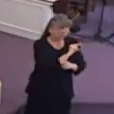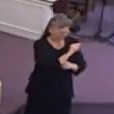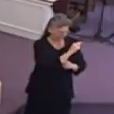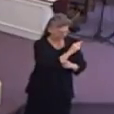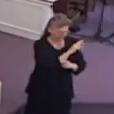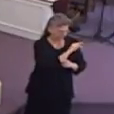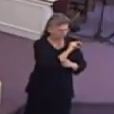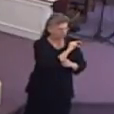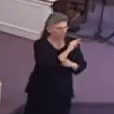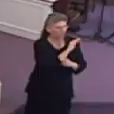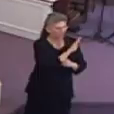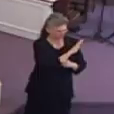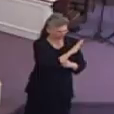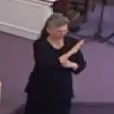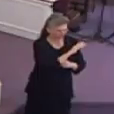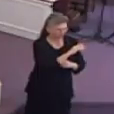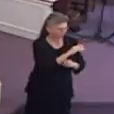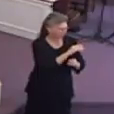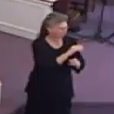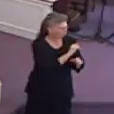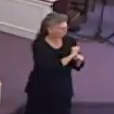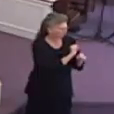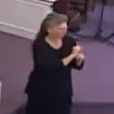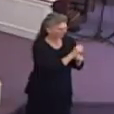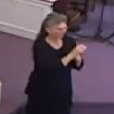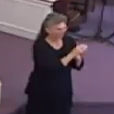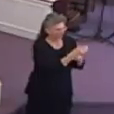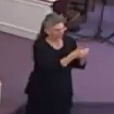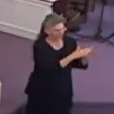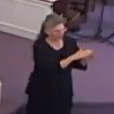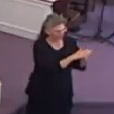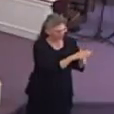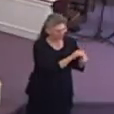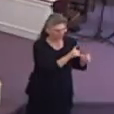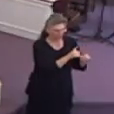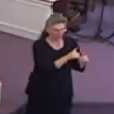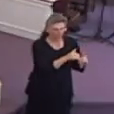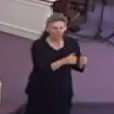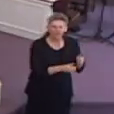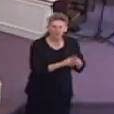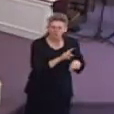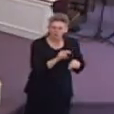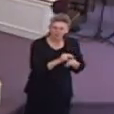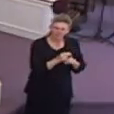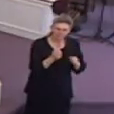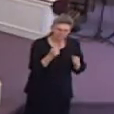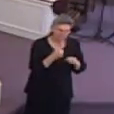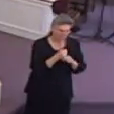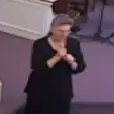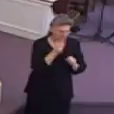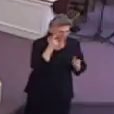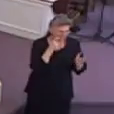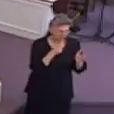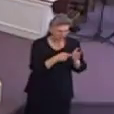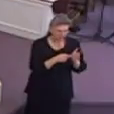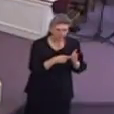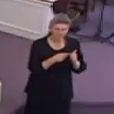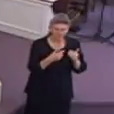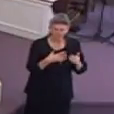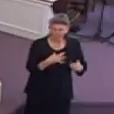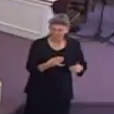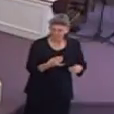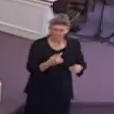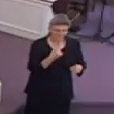there. And so we miss them, but he normally makes these acknowledgements, but since he is not here, I'd like to say thank